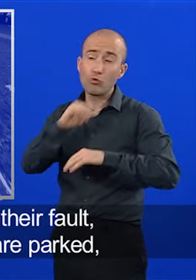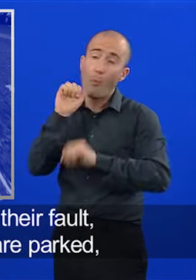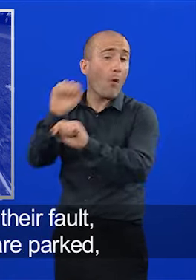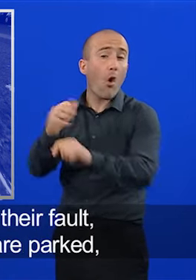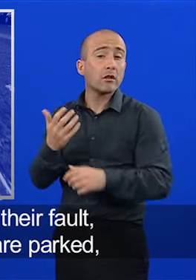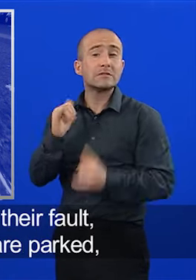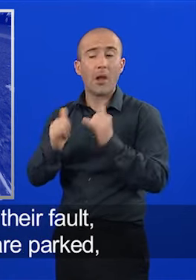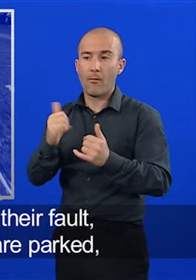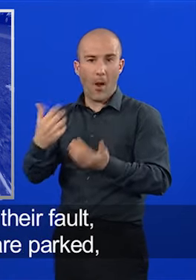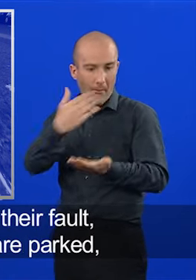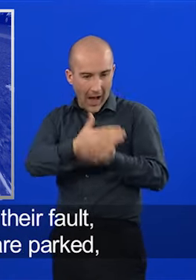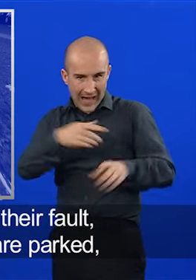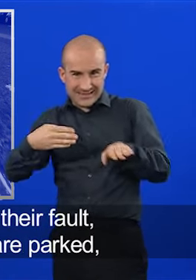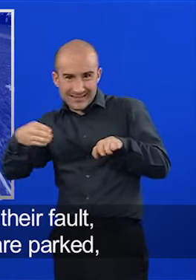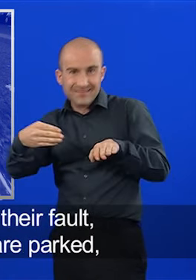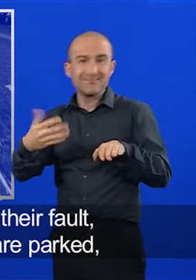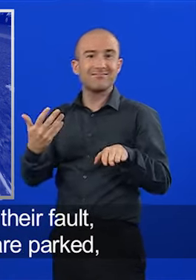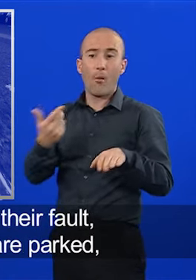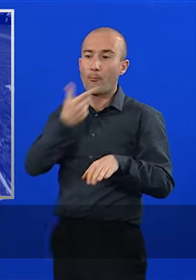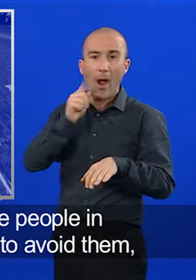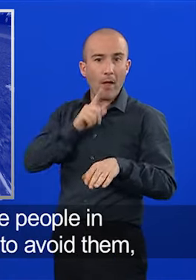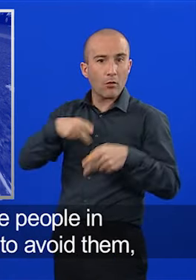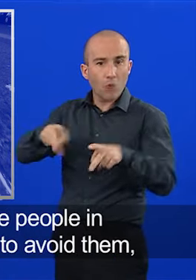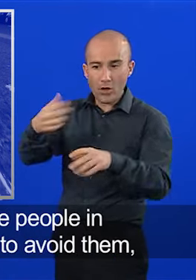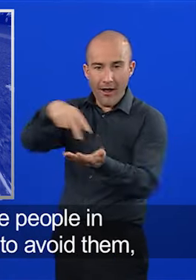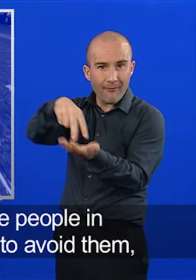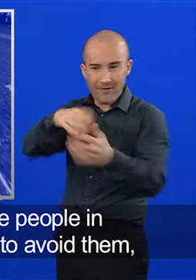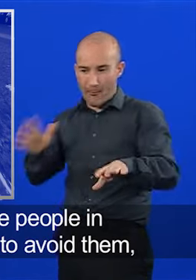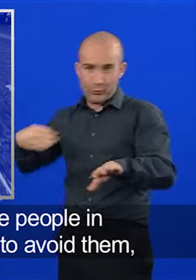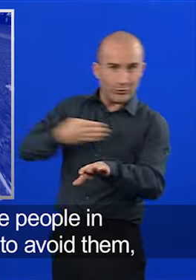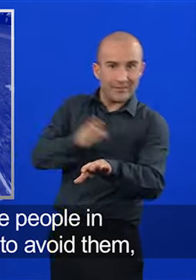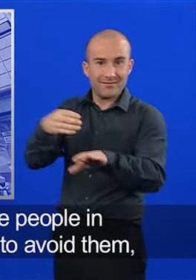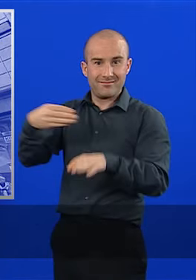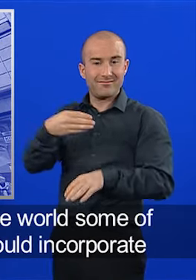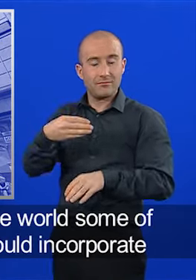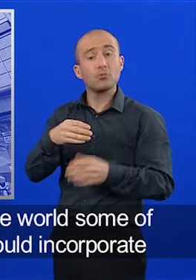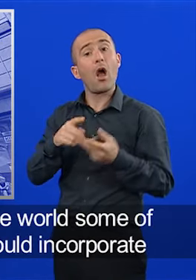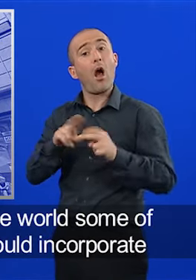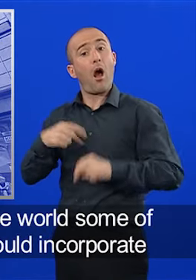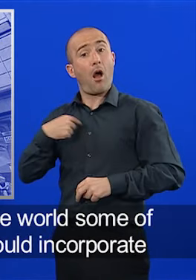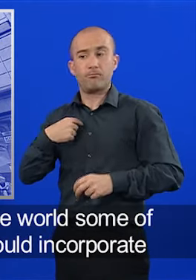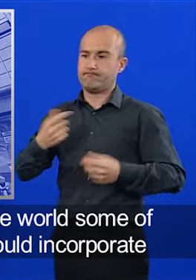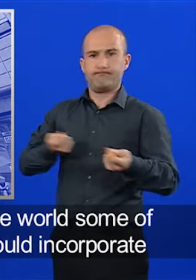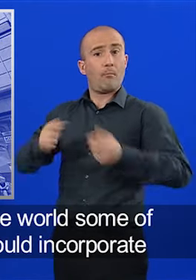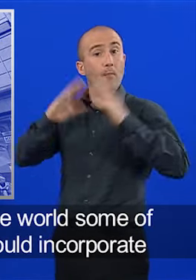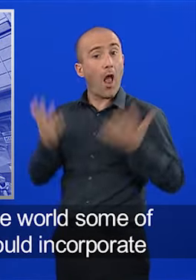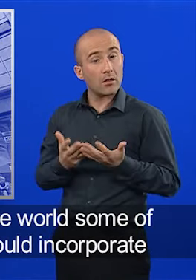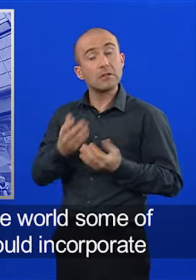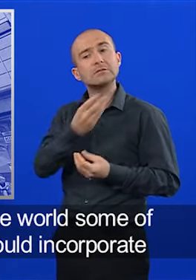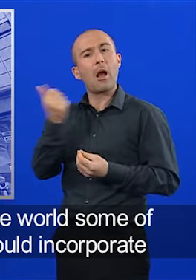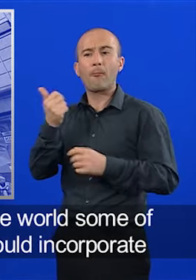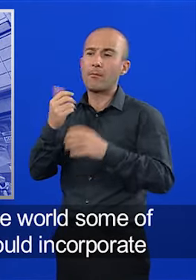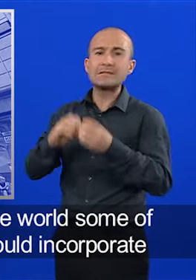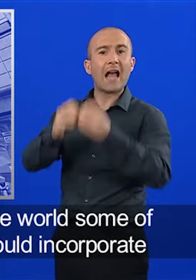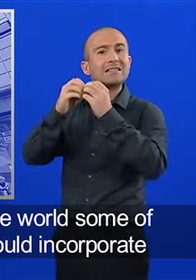and it's not always their fault. Sometimes people are parked, sometimes there are people in the road and they have to avoid them. So if I was in charge of the world, some of the